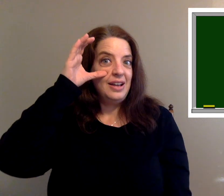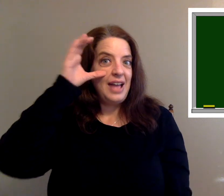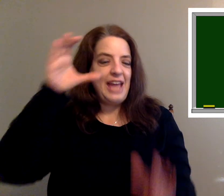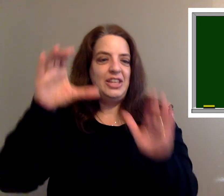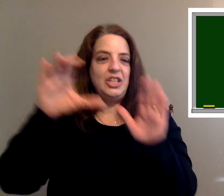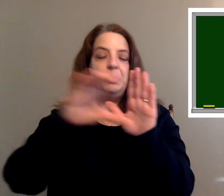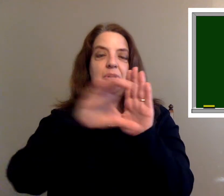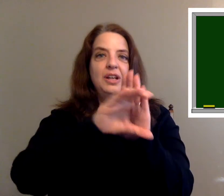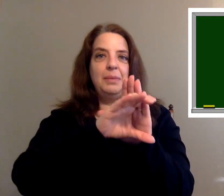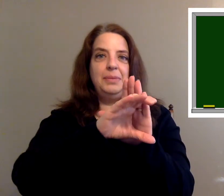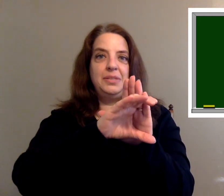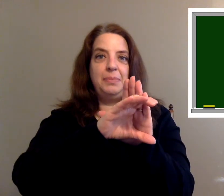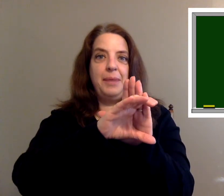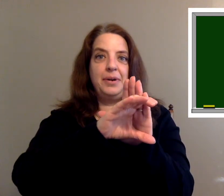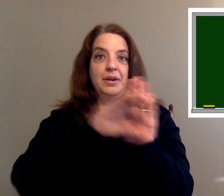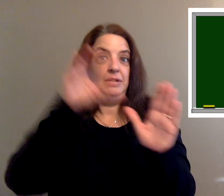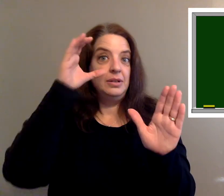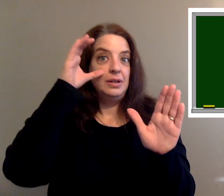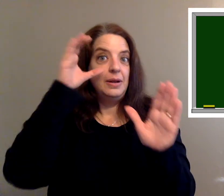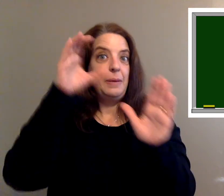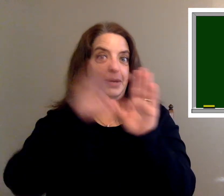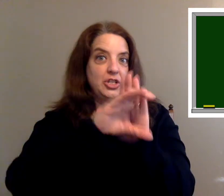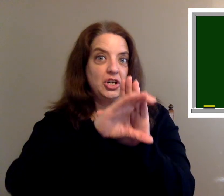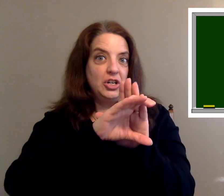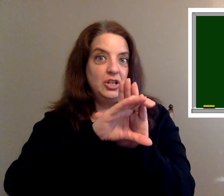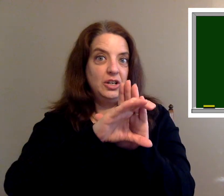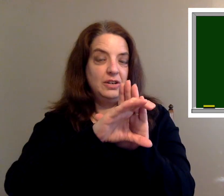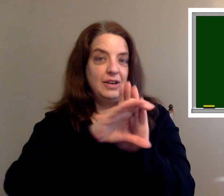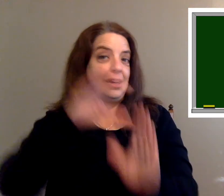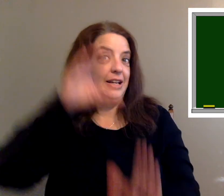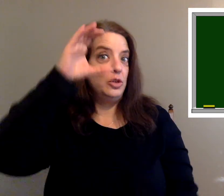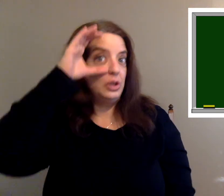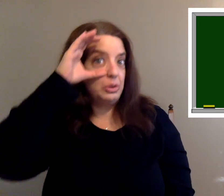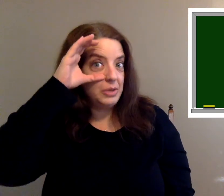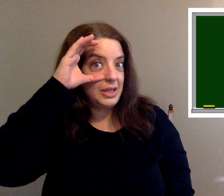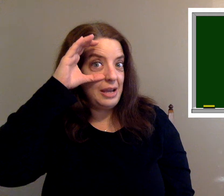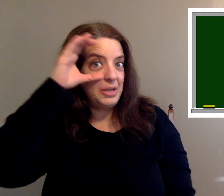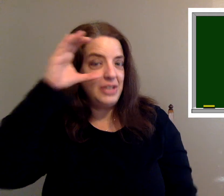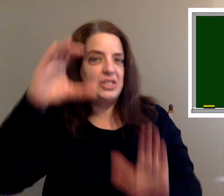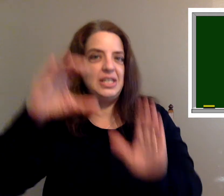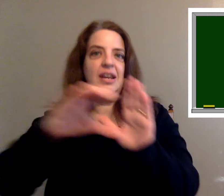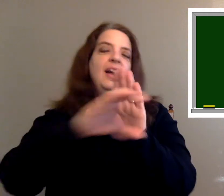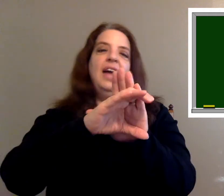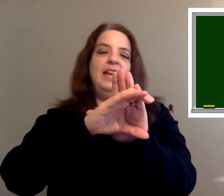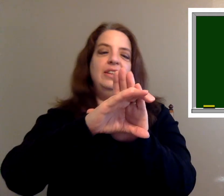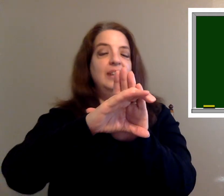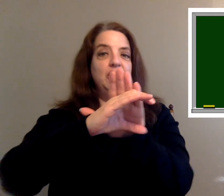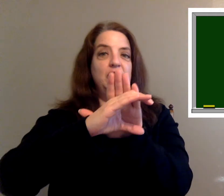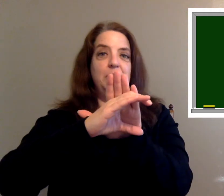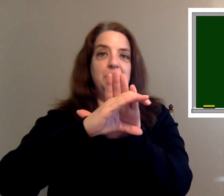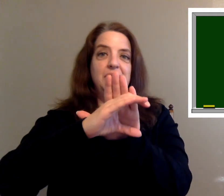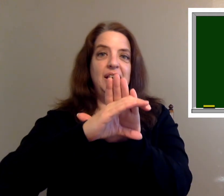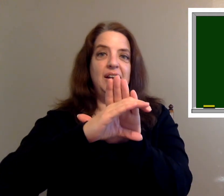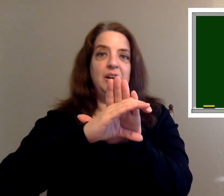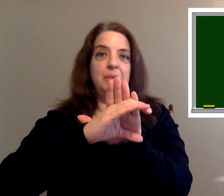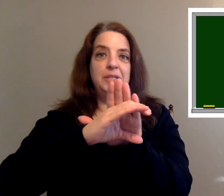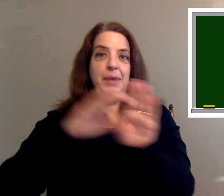and then you put it on a piece of paper. Picture, right? Like you look through the camera and you see it, and then later you can print that out on a piece of